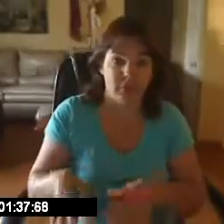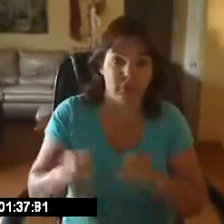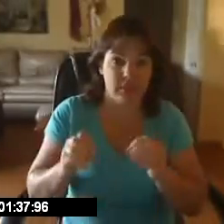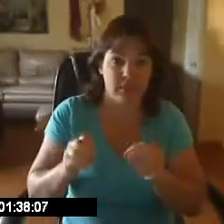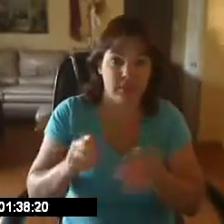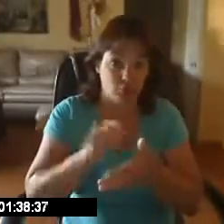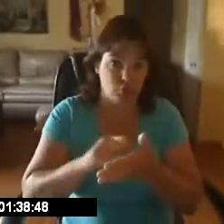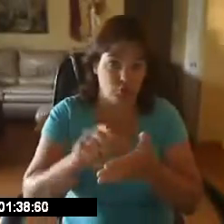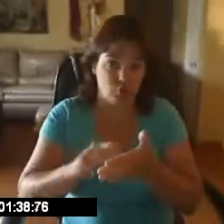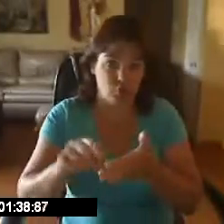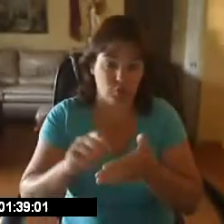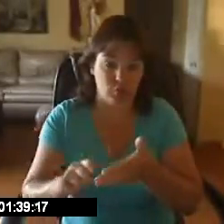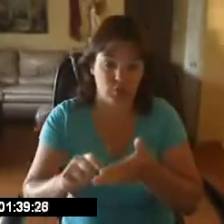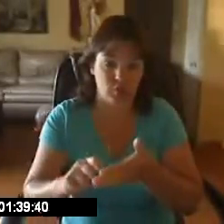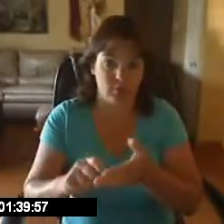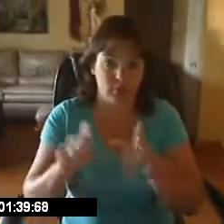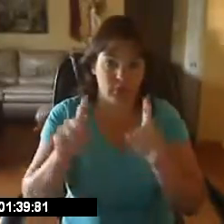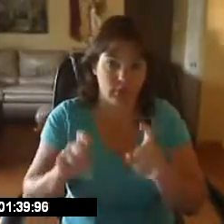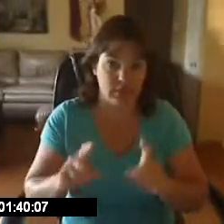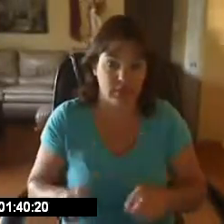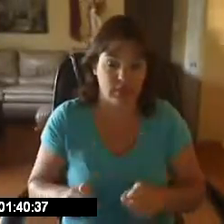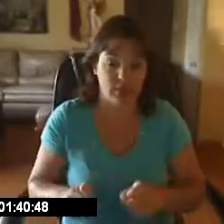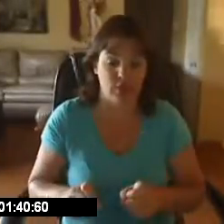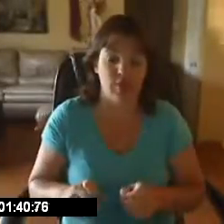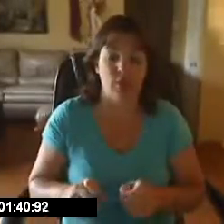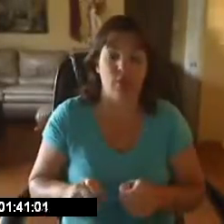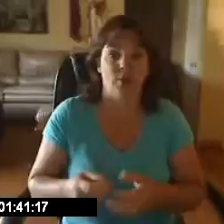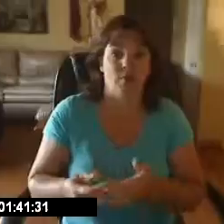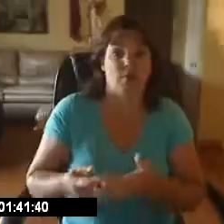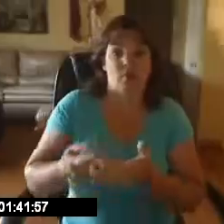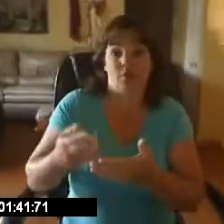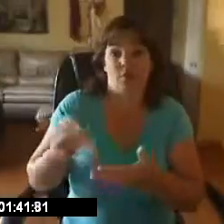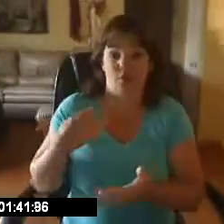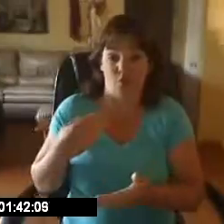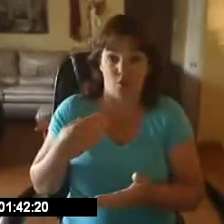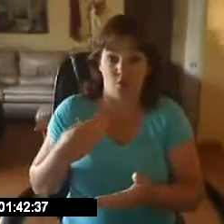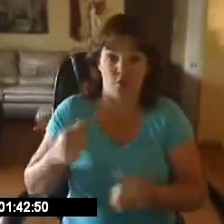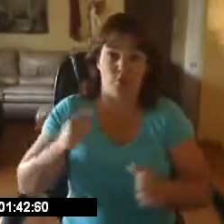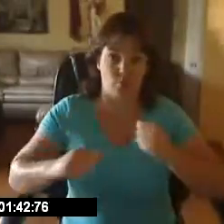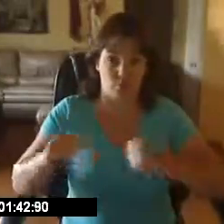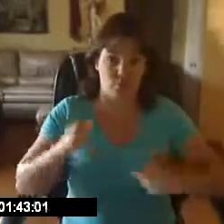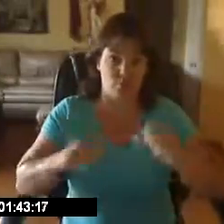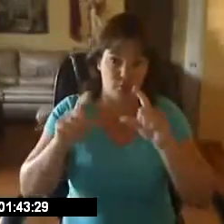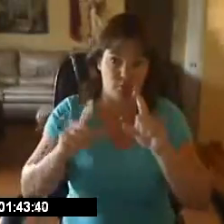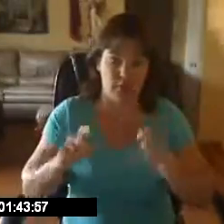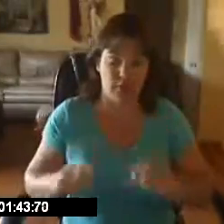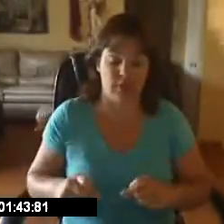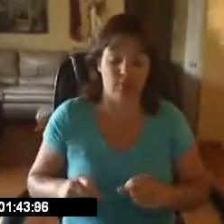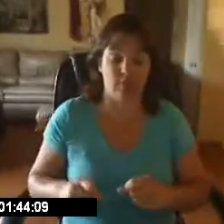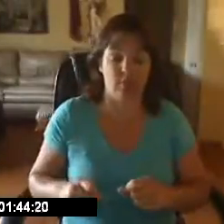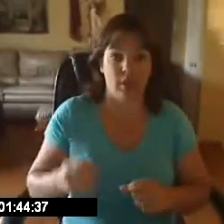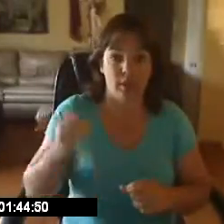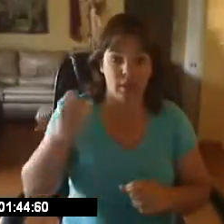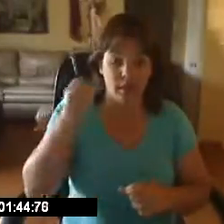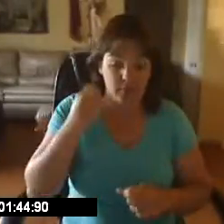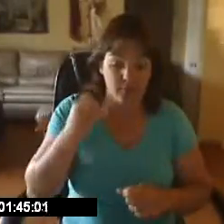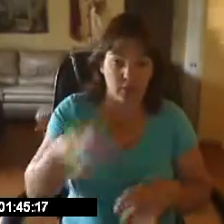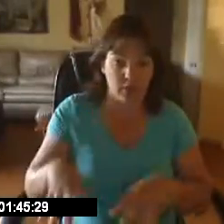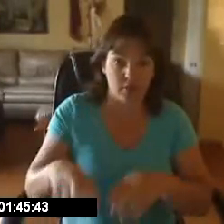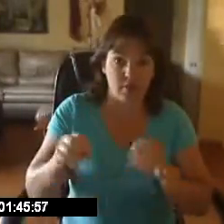the performance tests. So once you take the written test, if you pass it, you then have 5